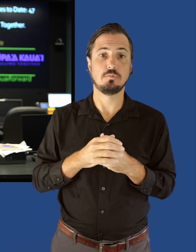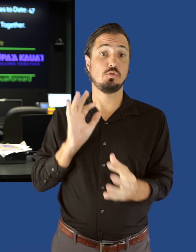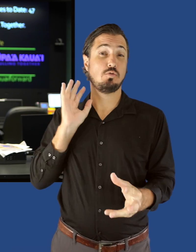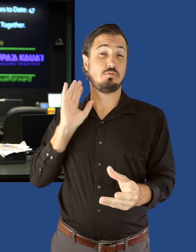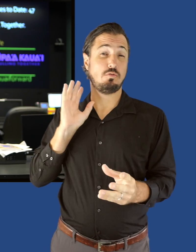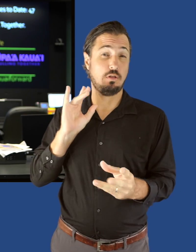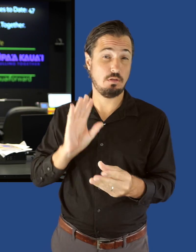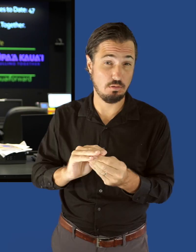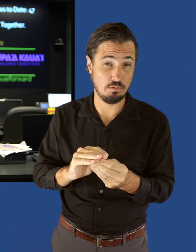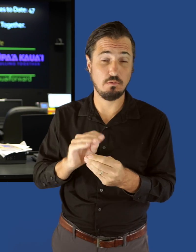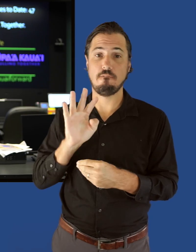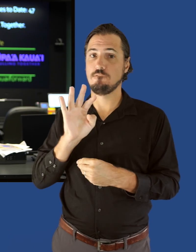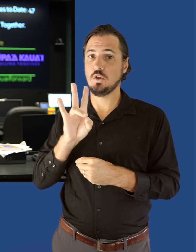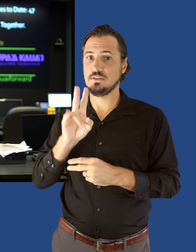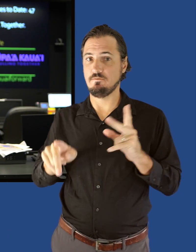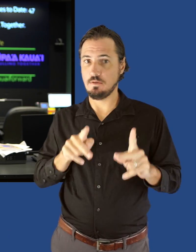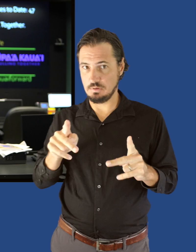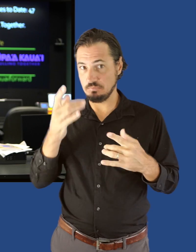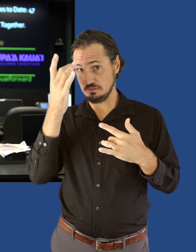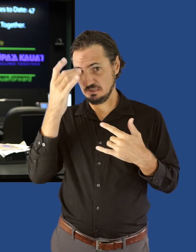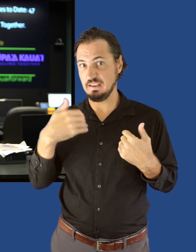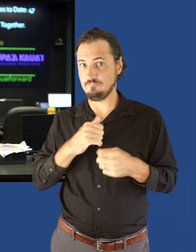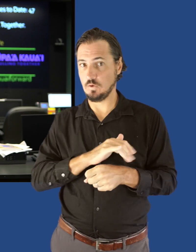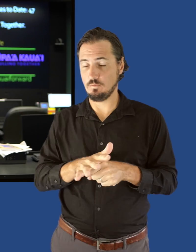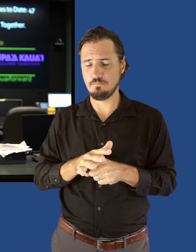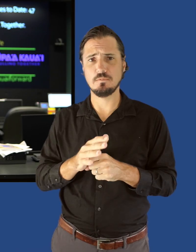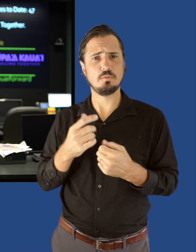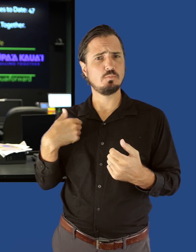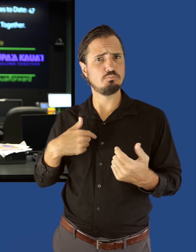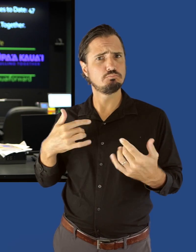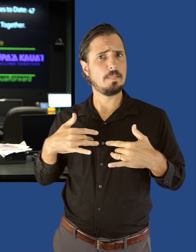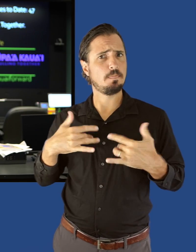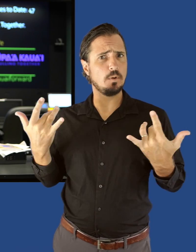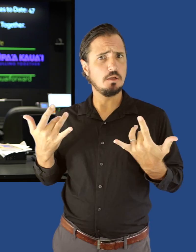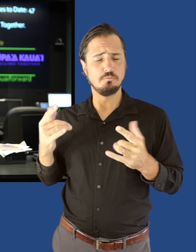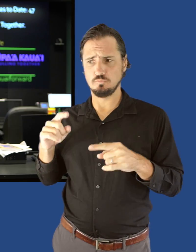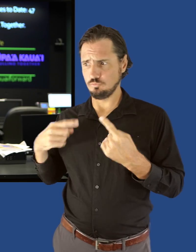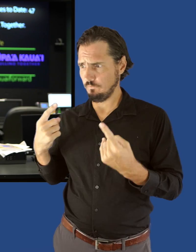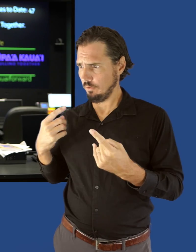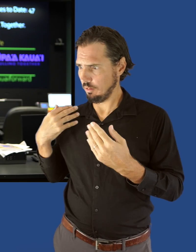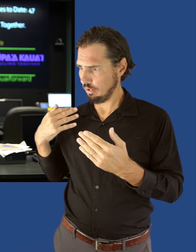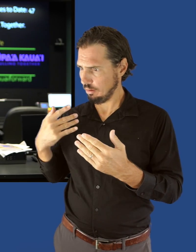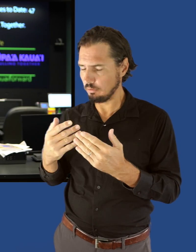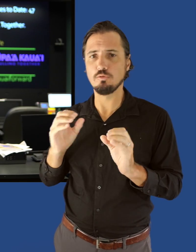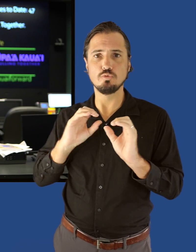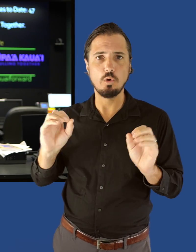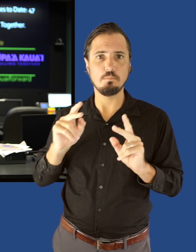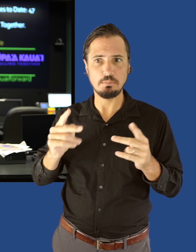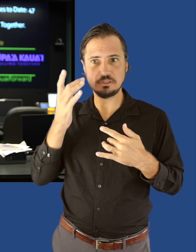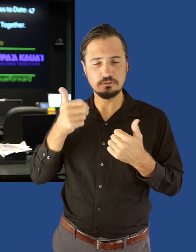is 47. While we are pleased to continue our streak of no new cases, the state reported